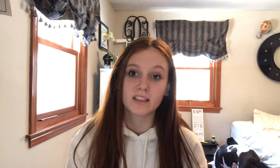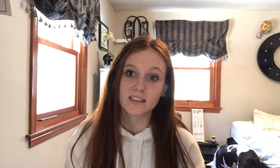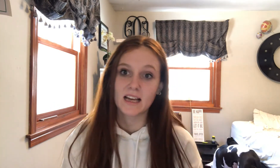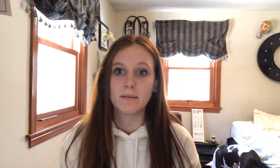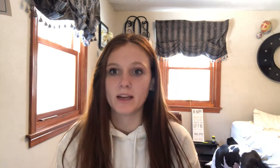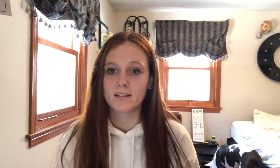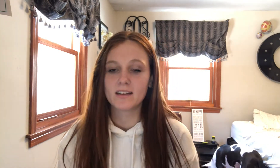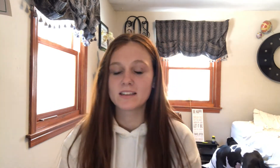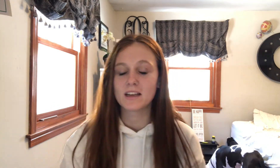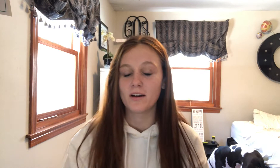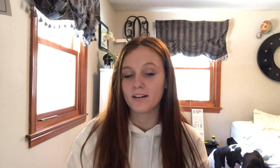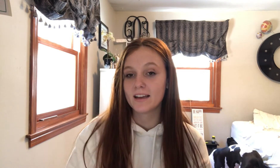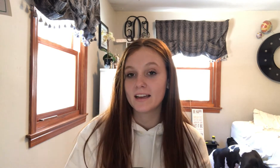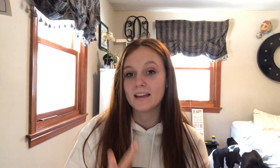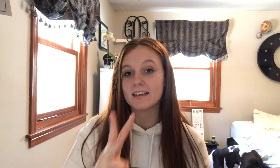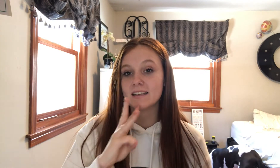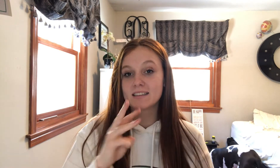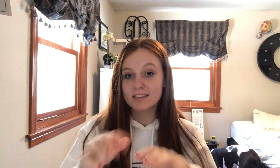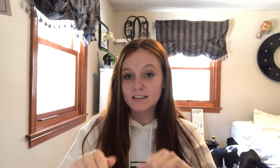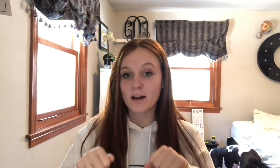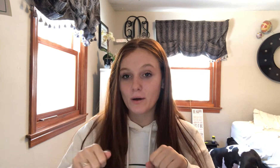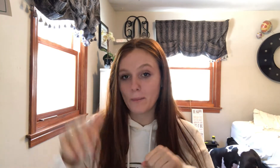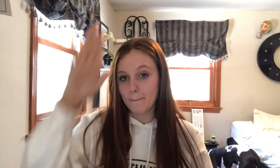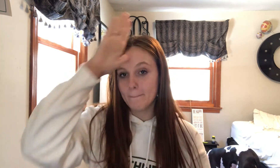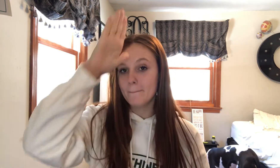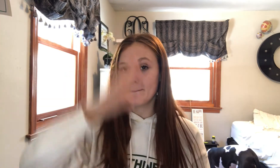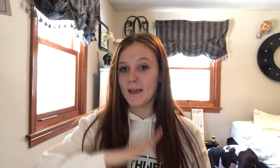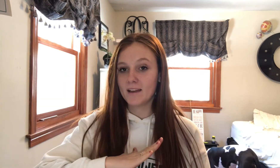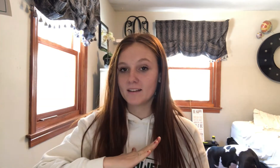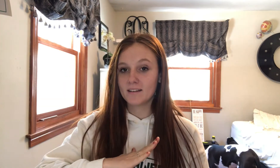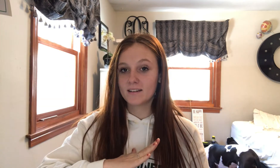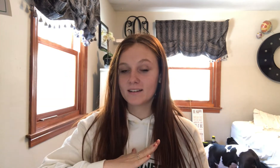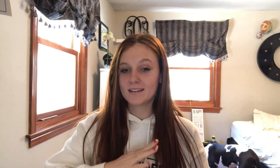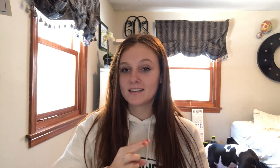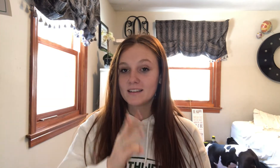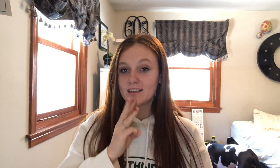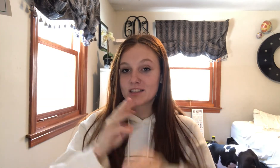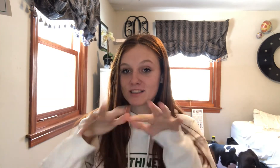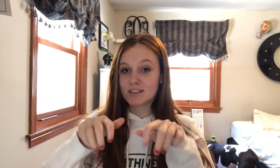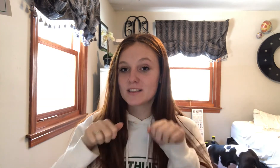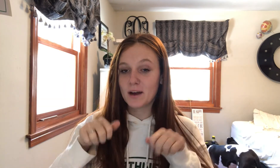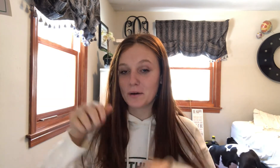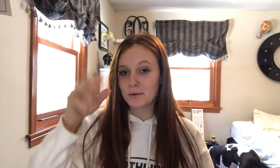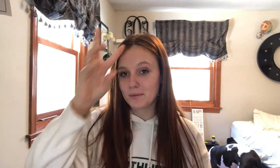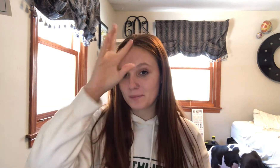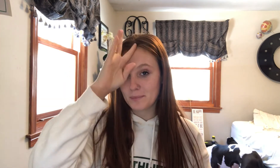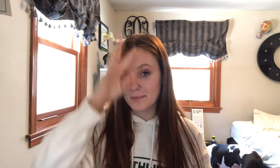sign man. So it's snowman. Snowman.